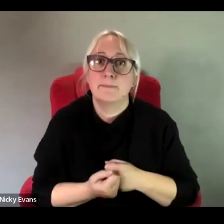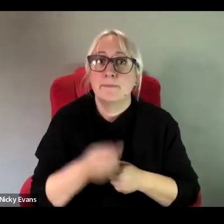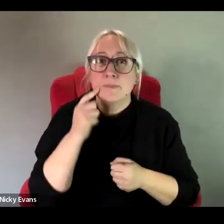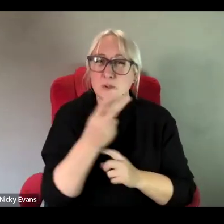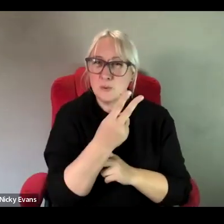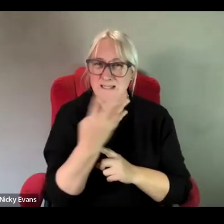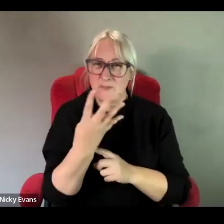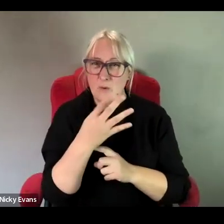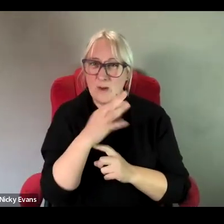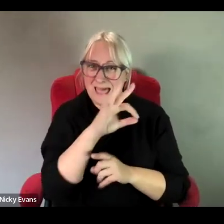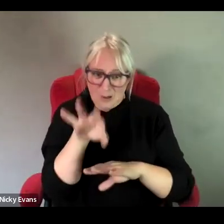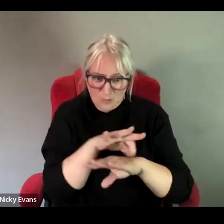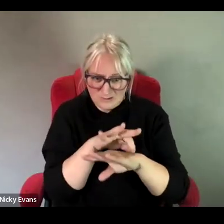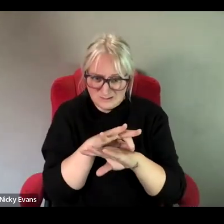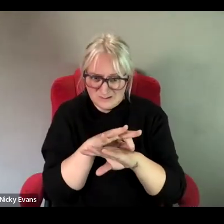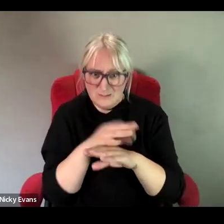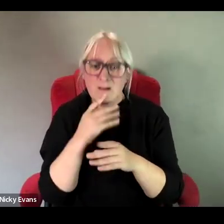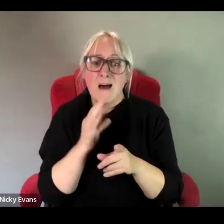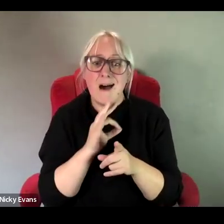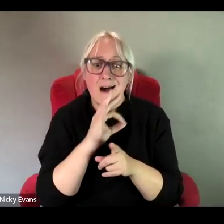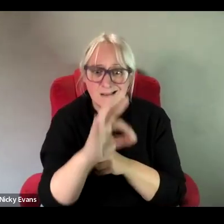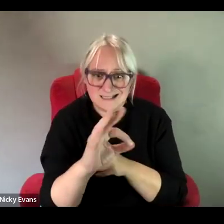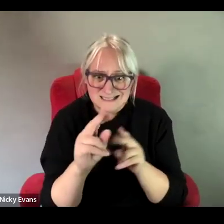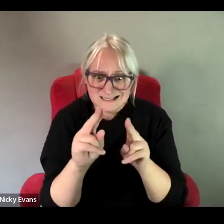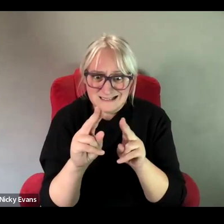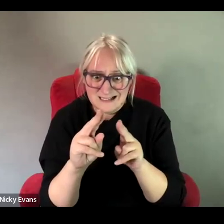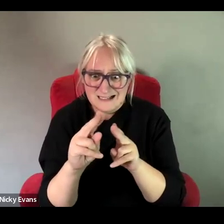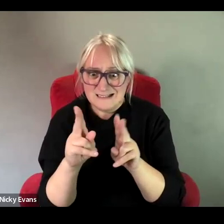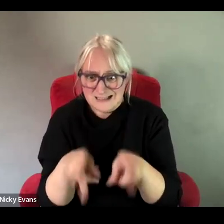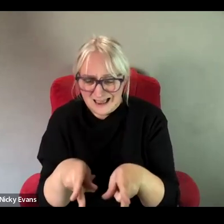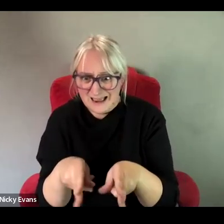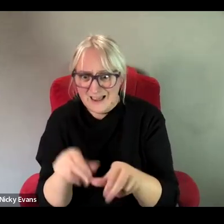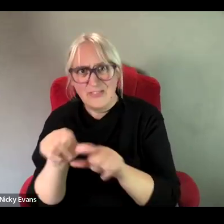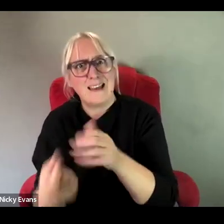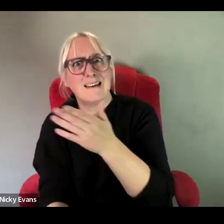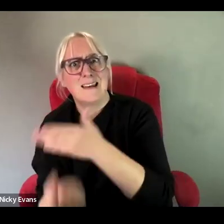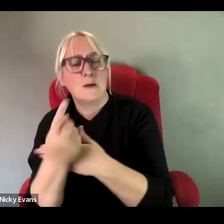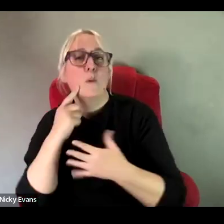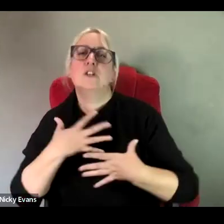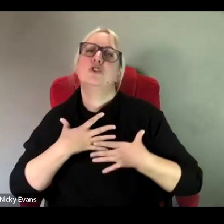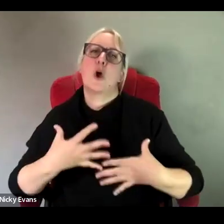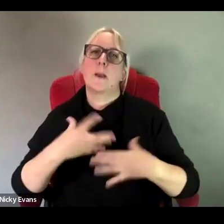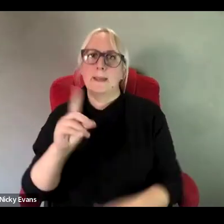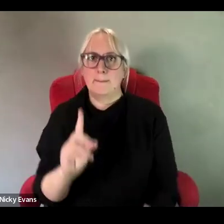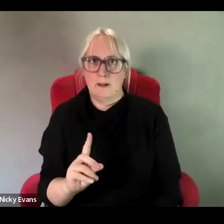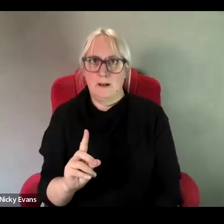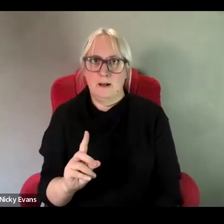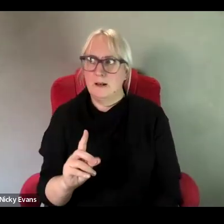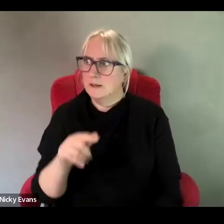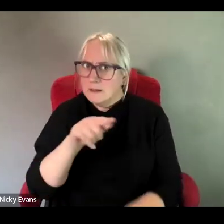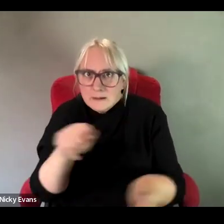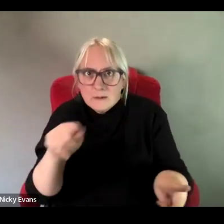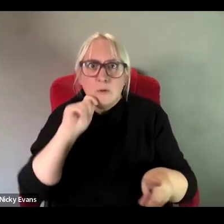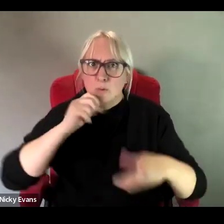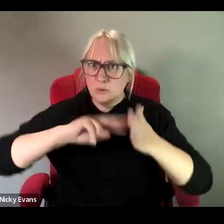24 hours between asking for and getting permission to die will really shock a lot of people. Would you be able to organise everything to get a whole family